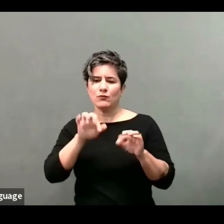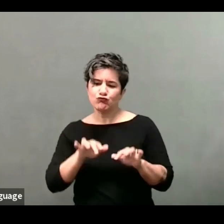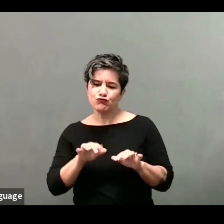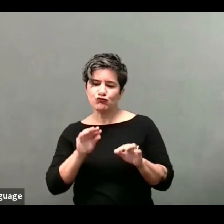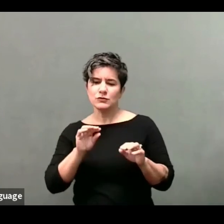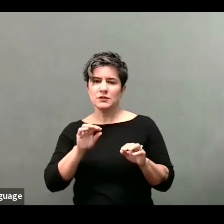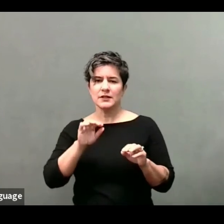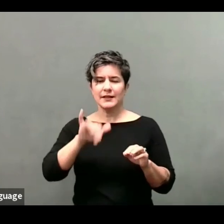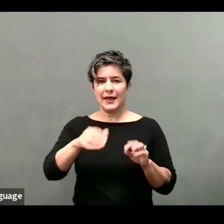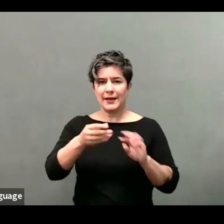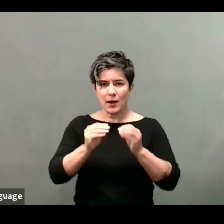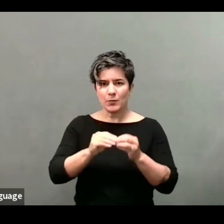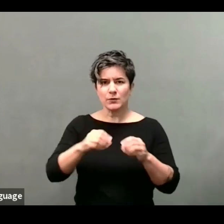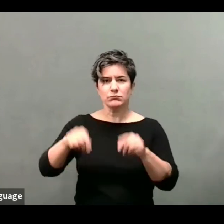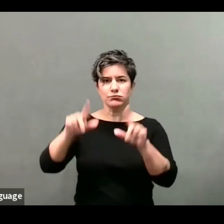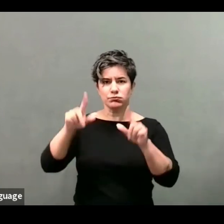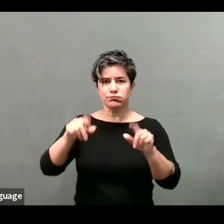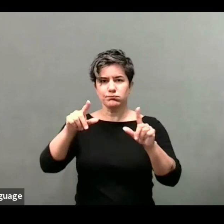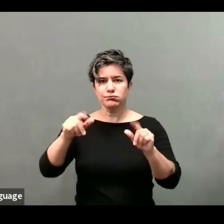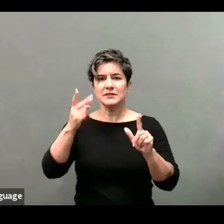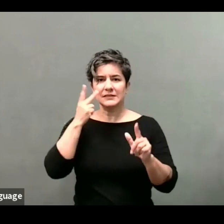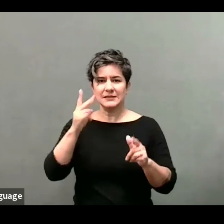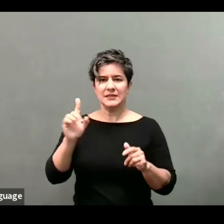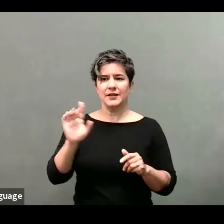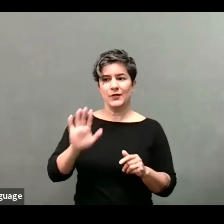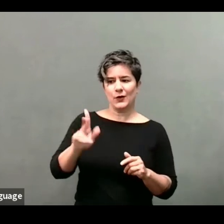out for questions if they have any.